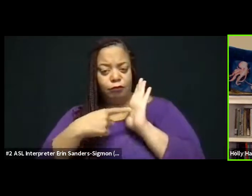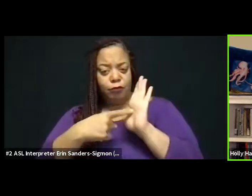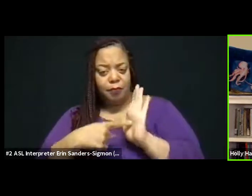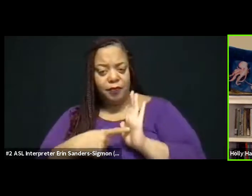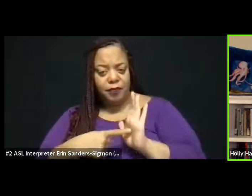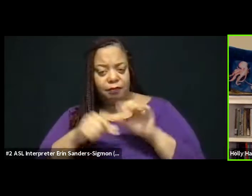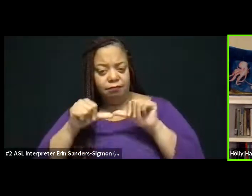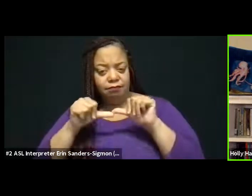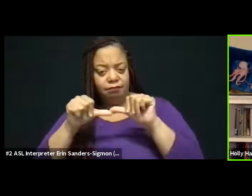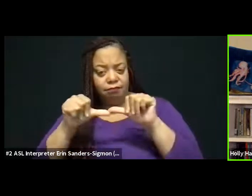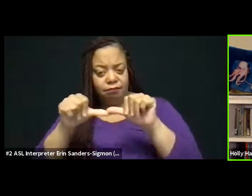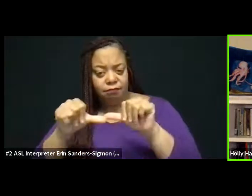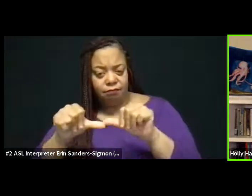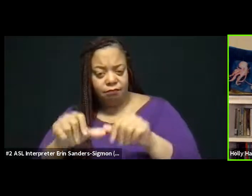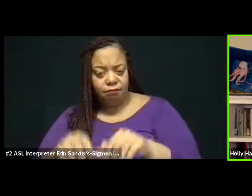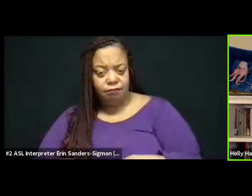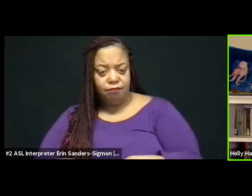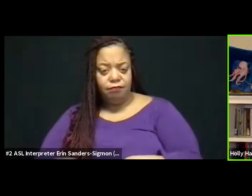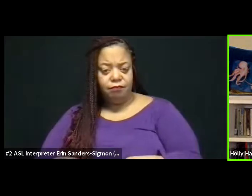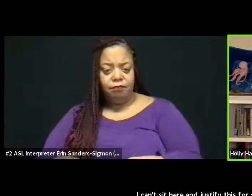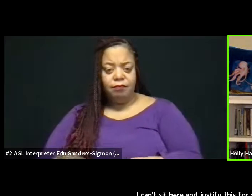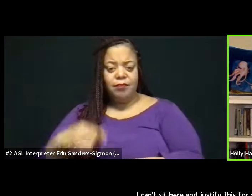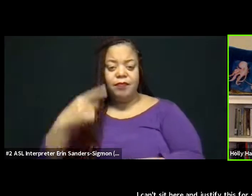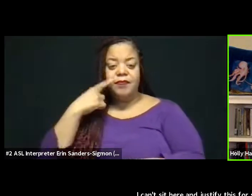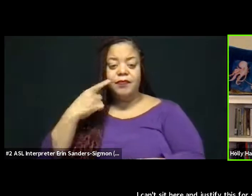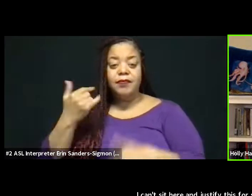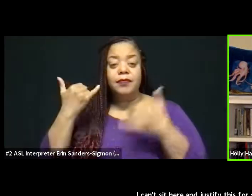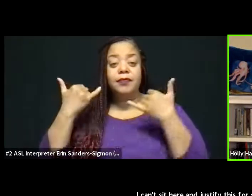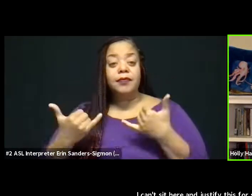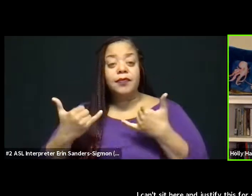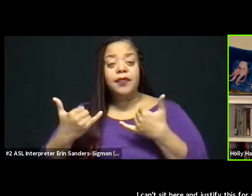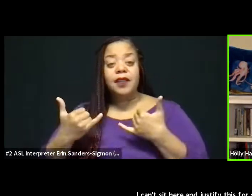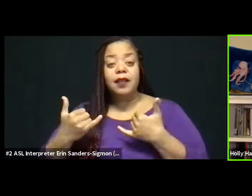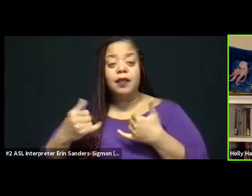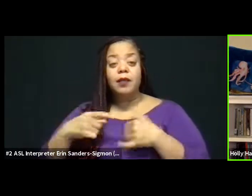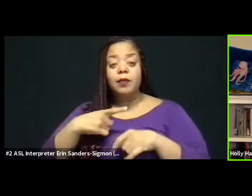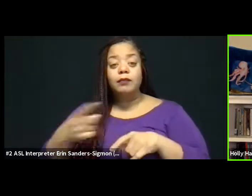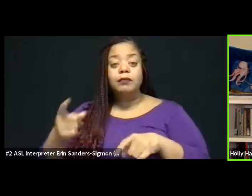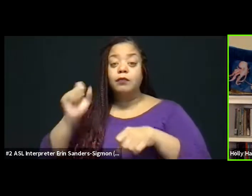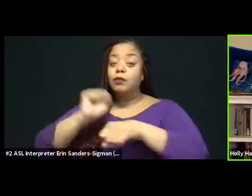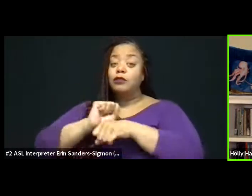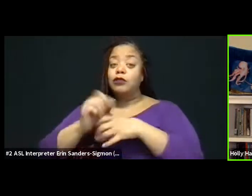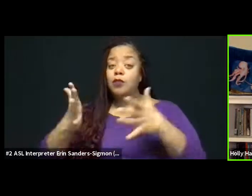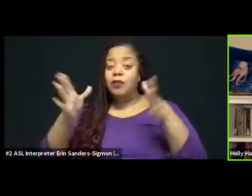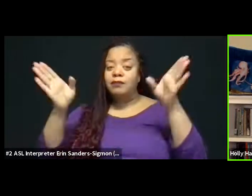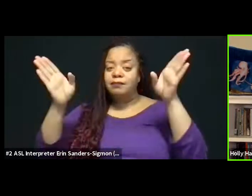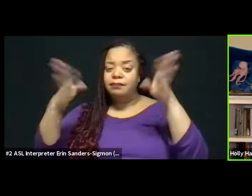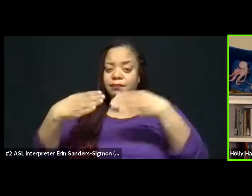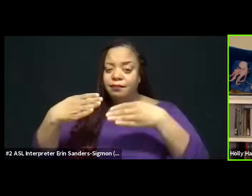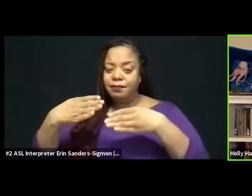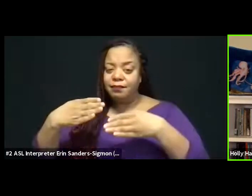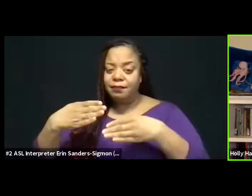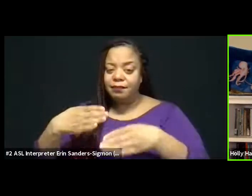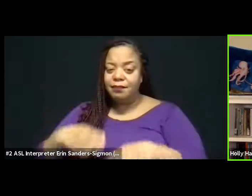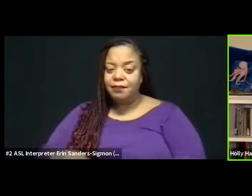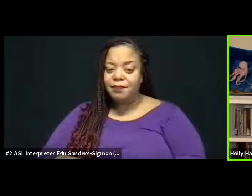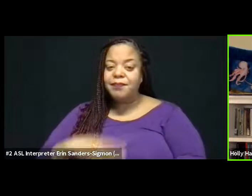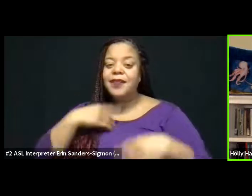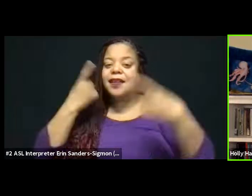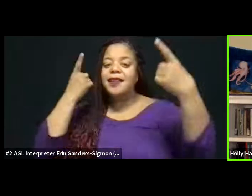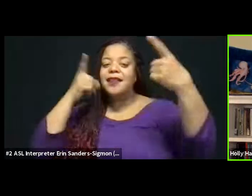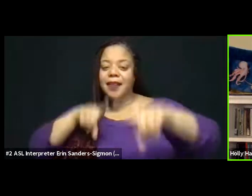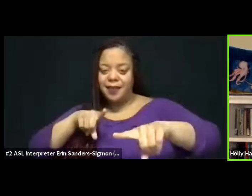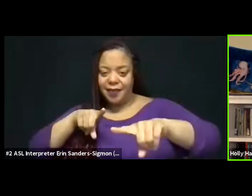because we've been not in a physical space together for so long, that really that sharing physical space feels even